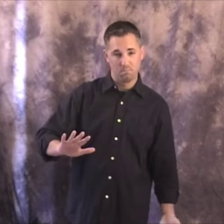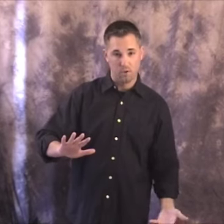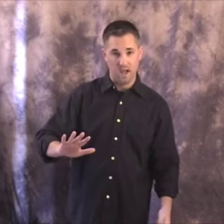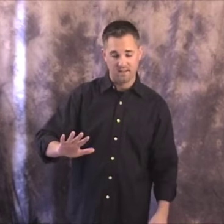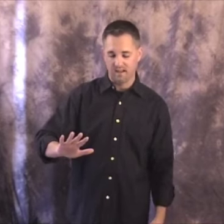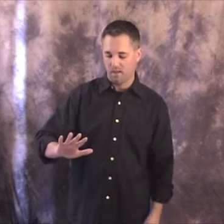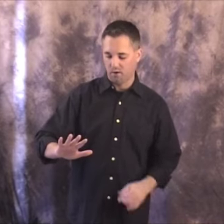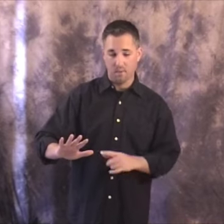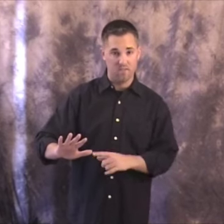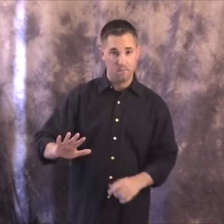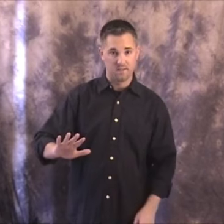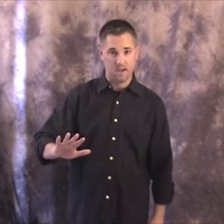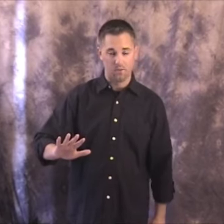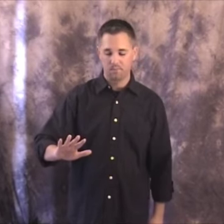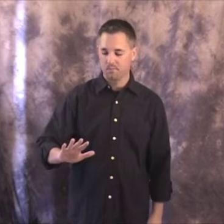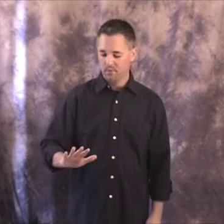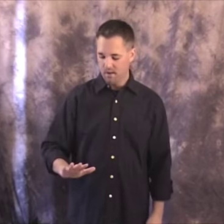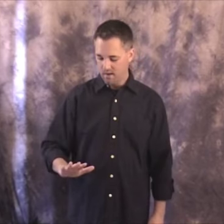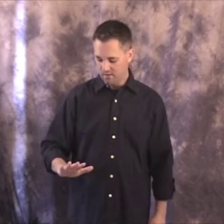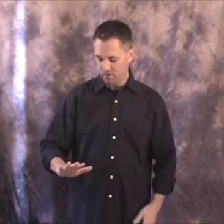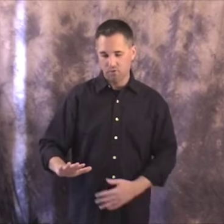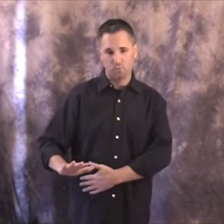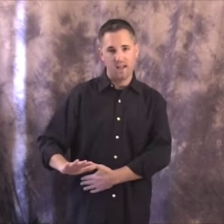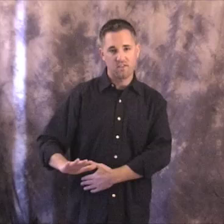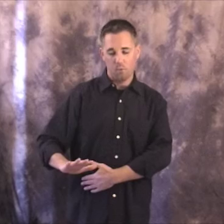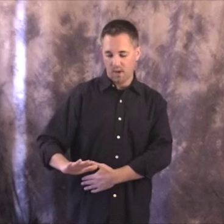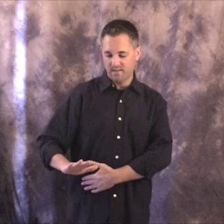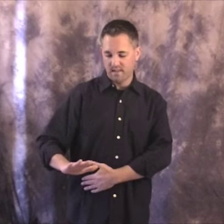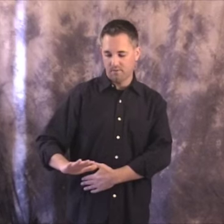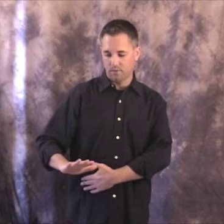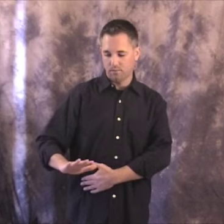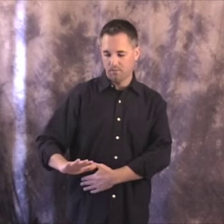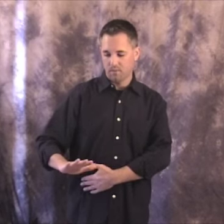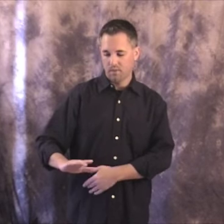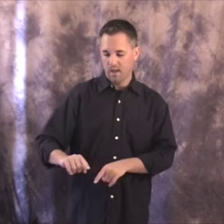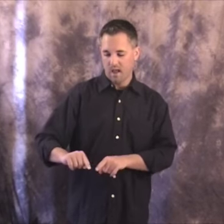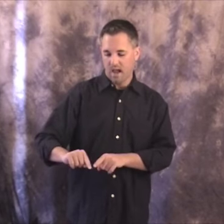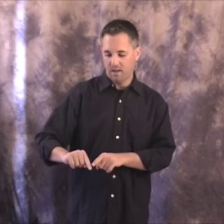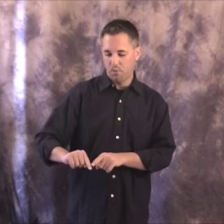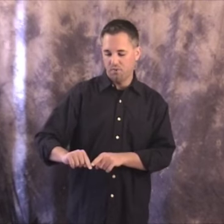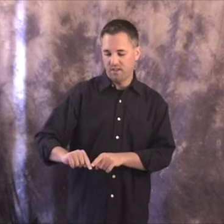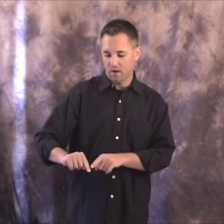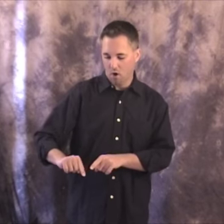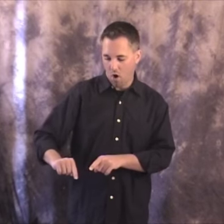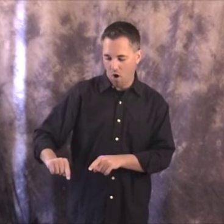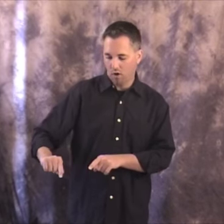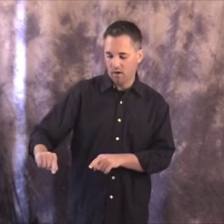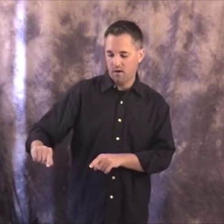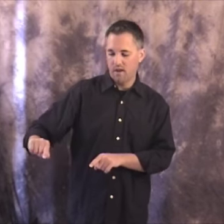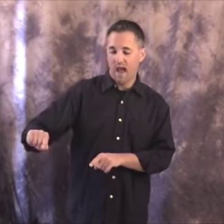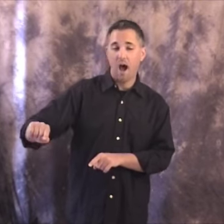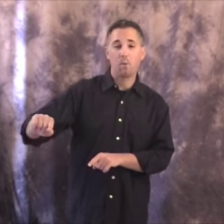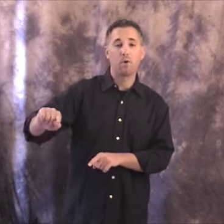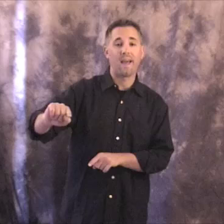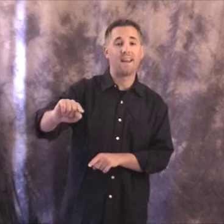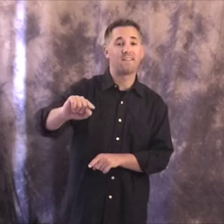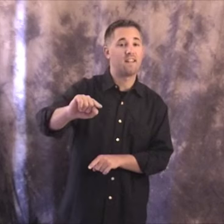they're not together, and my thumb is out. It starts right at the waist level, and it moves in an arc, outward and